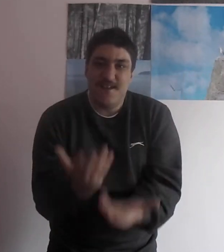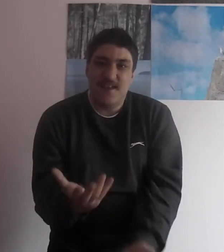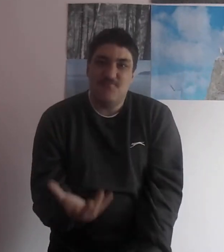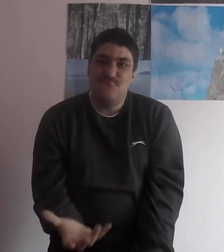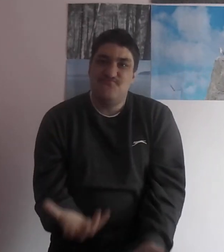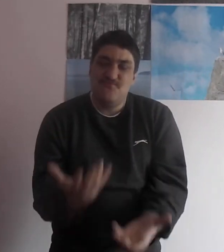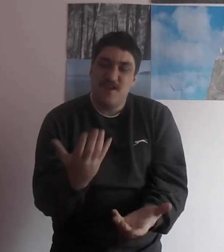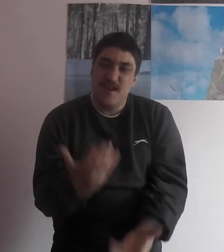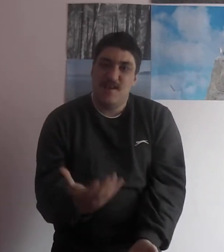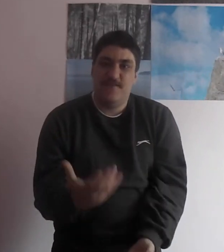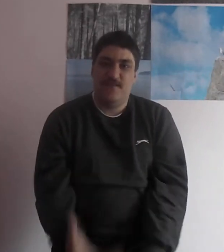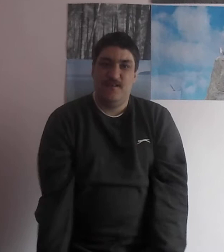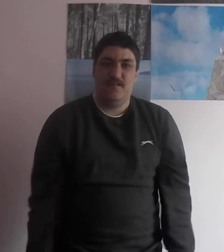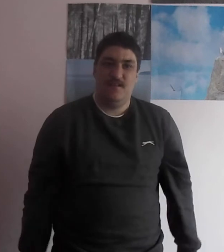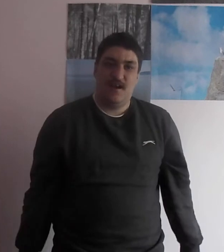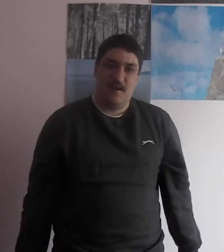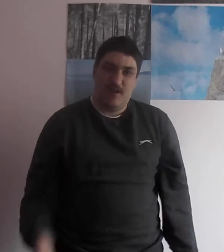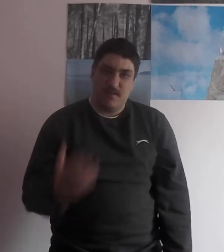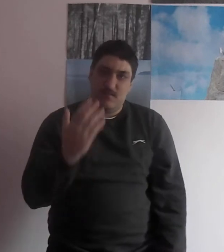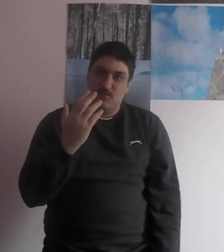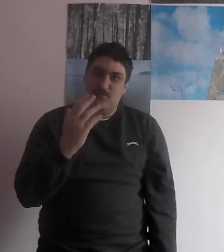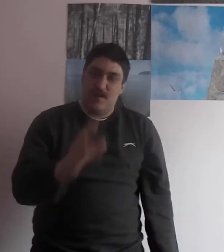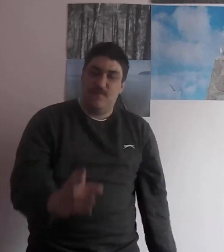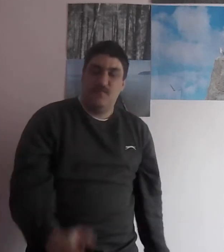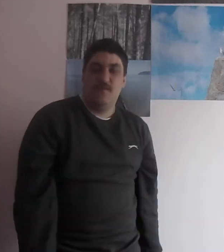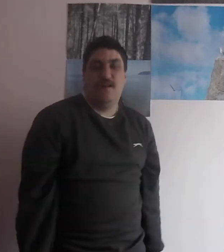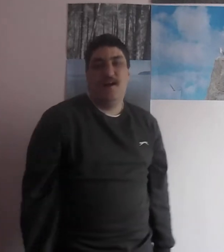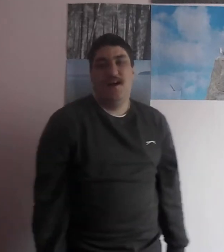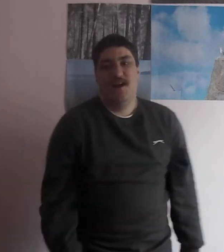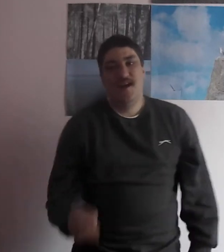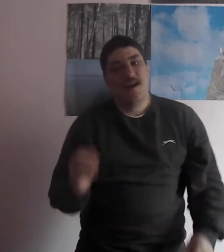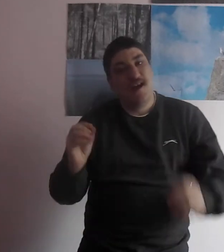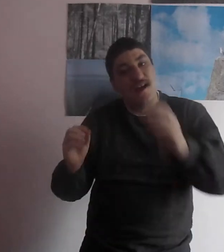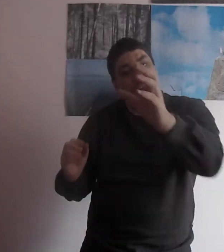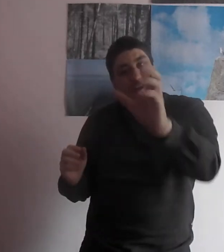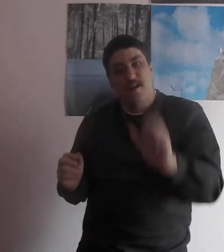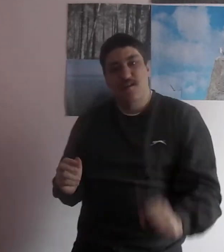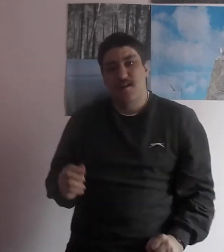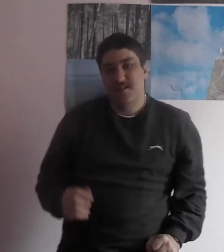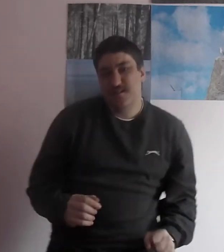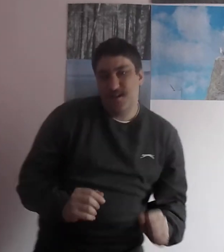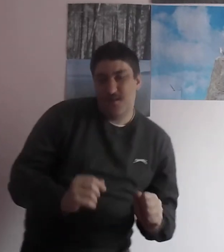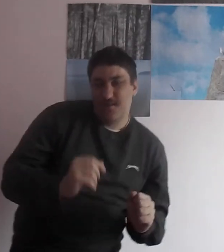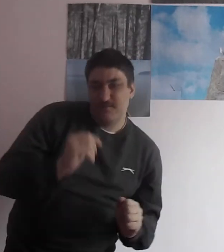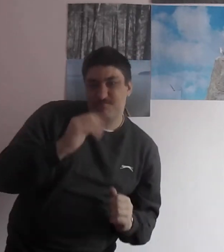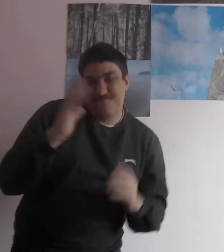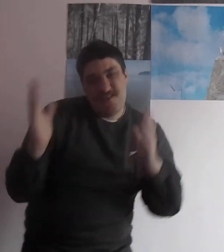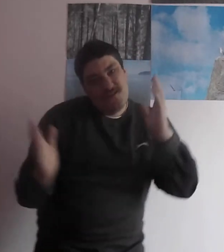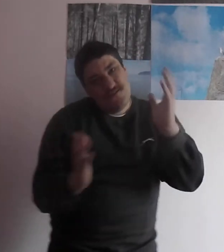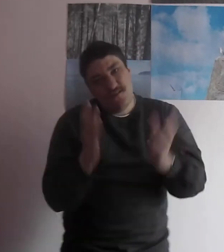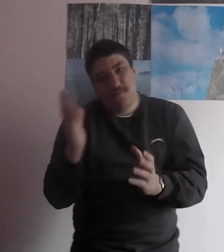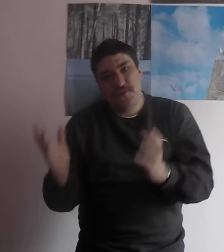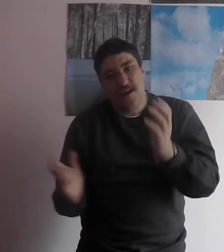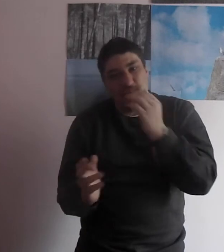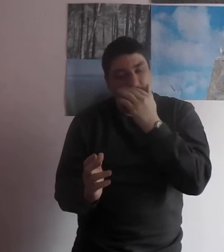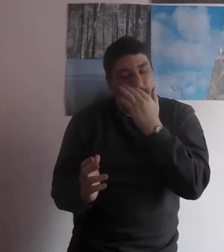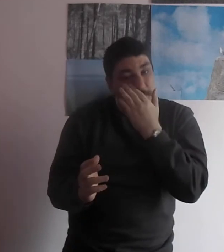it's really fun. I've had some great fun with that. Now let's go on to something else as well,